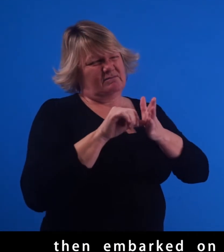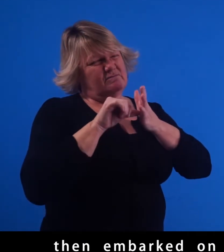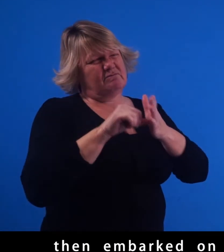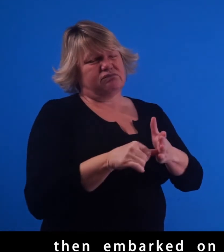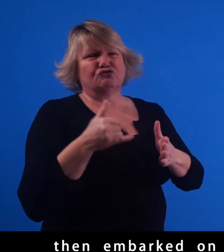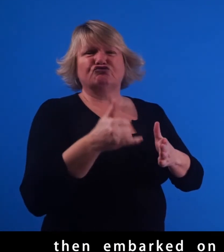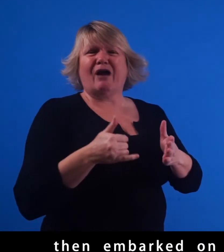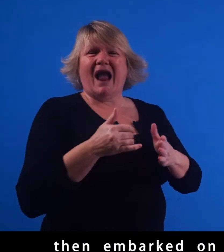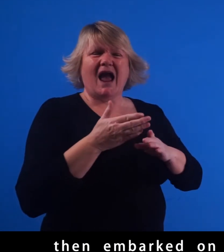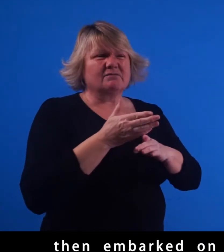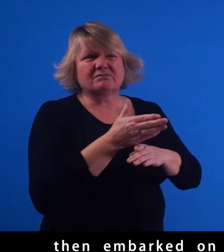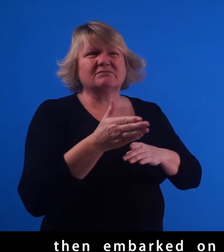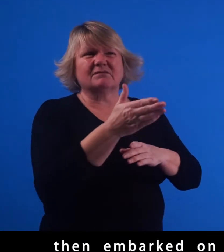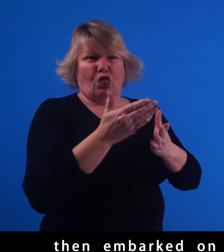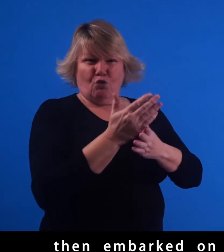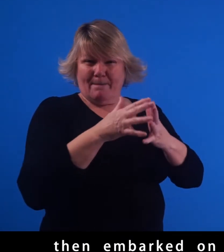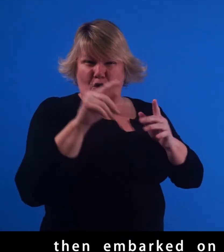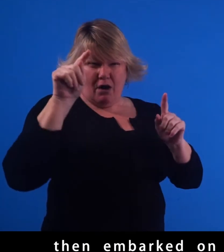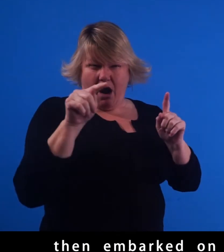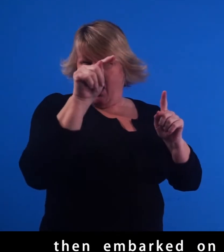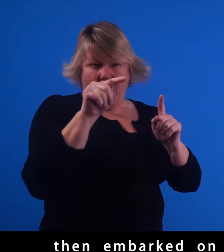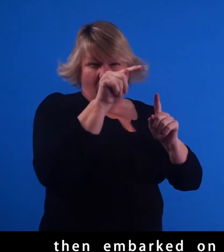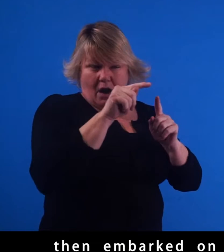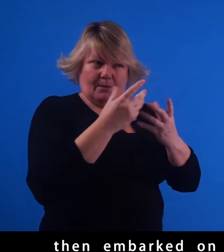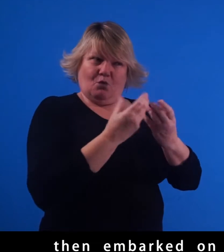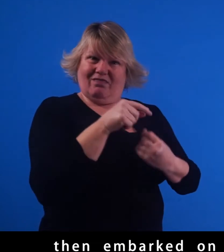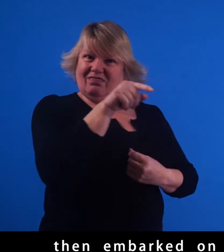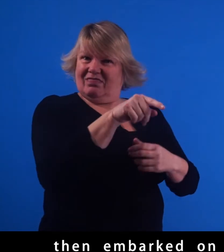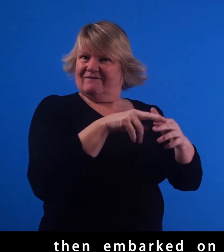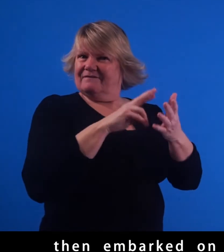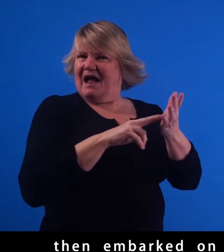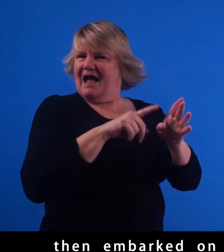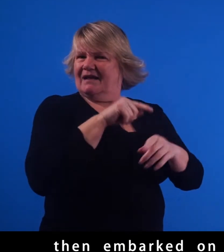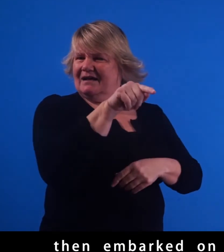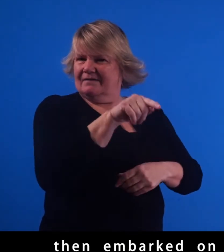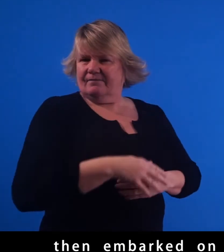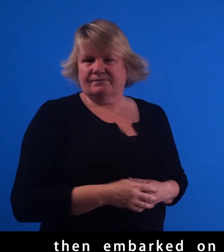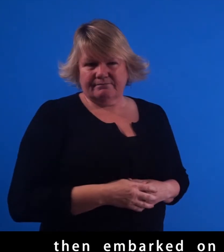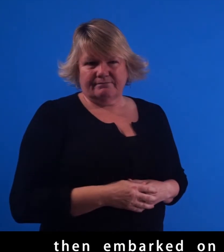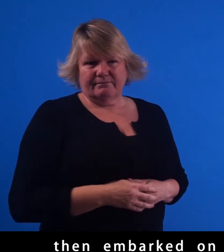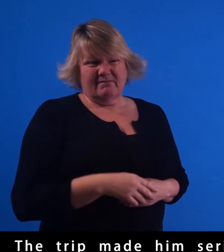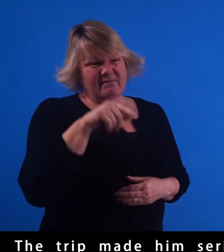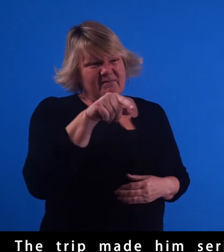Then embarked on a hazardous train journey across the United States to be with her.